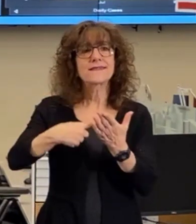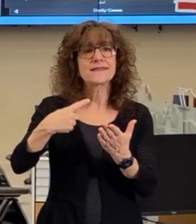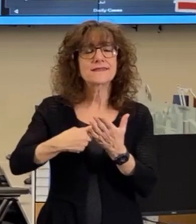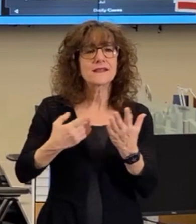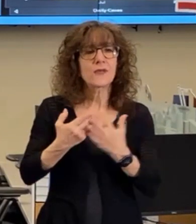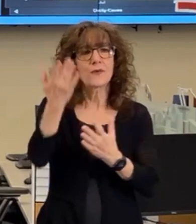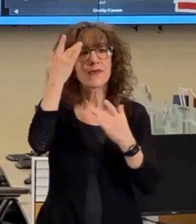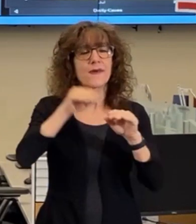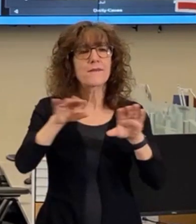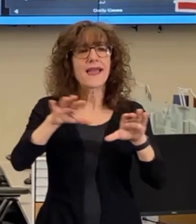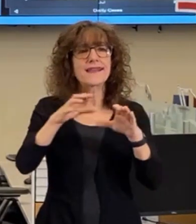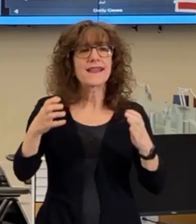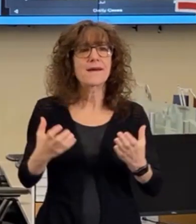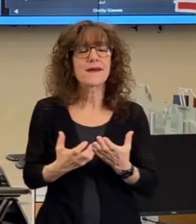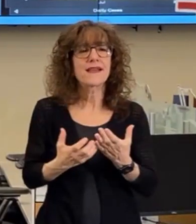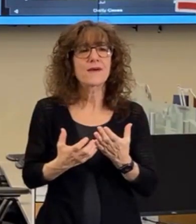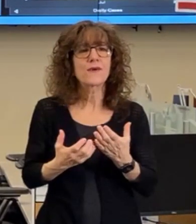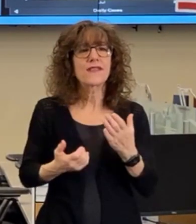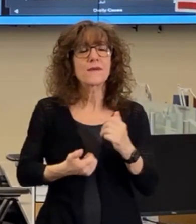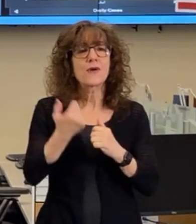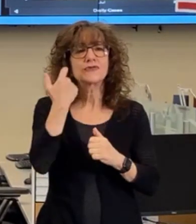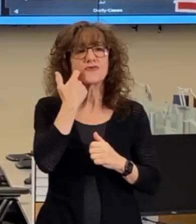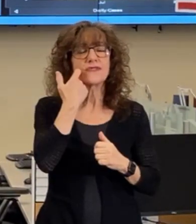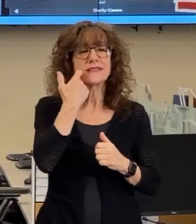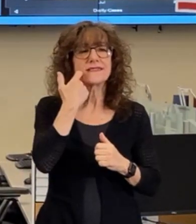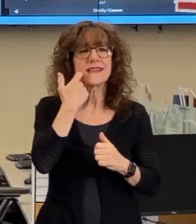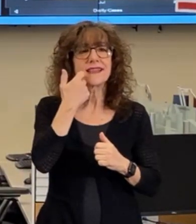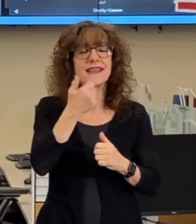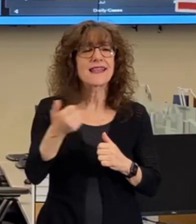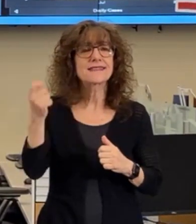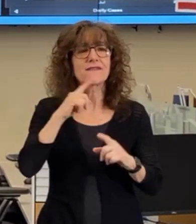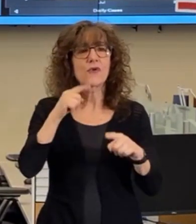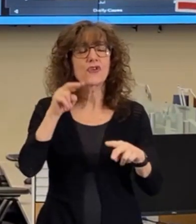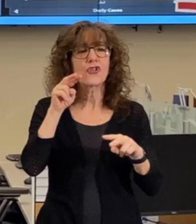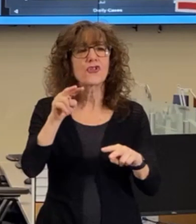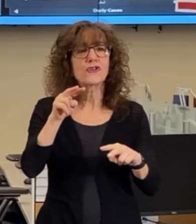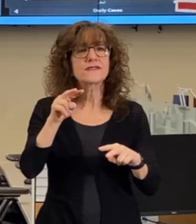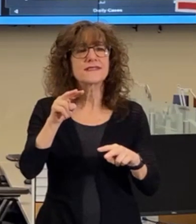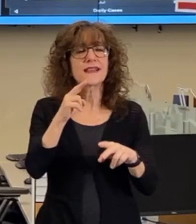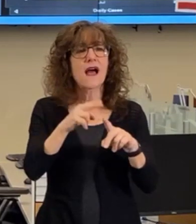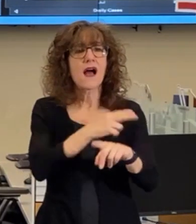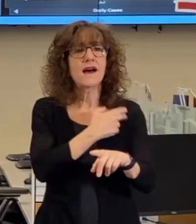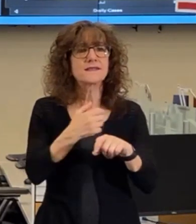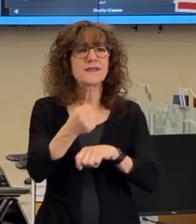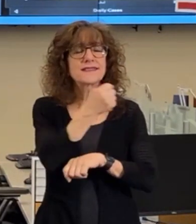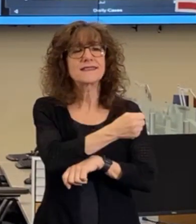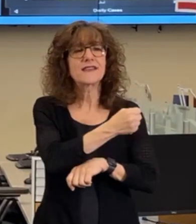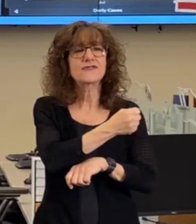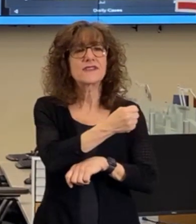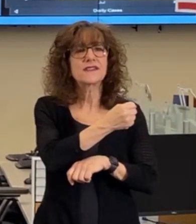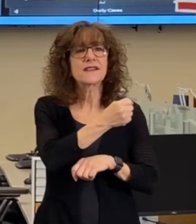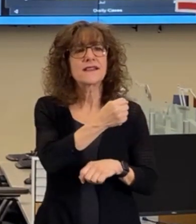the pandemic, but with the latest executive order issued in Texas, it specifically looks at hospitalizations. Can you talk about here in the county what the